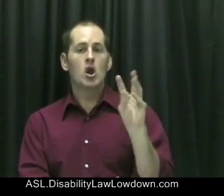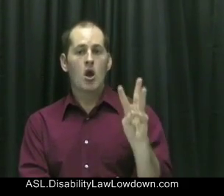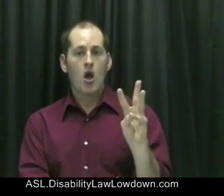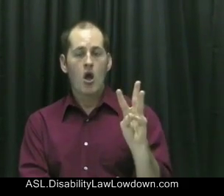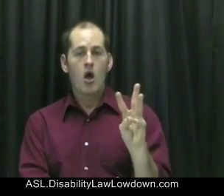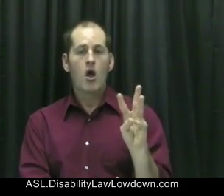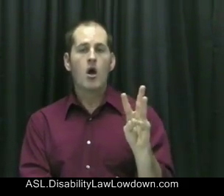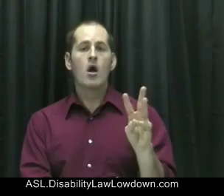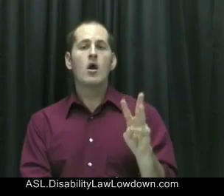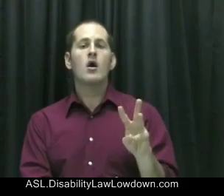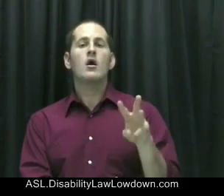asl.disabilitylawlowdown.com,